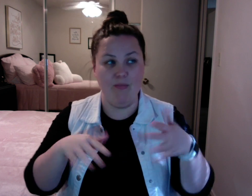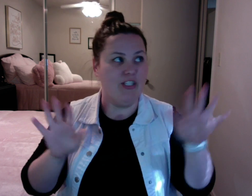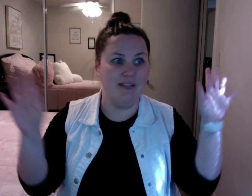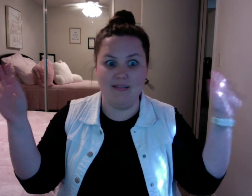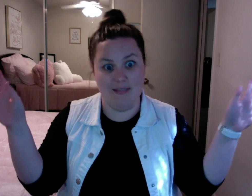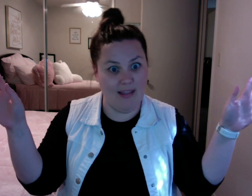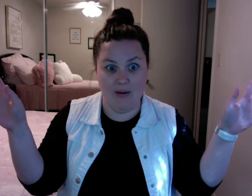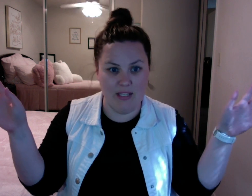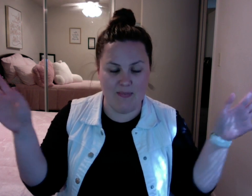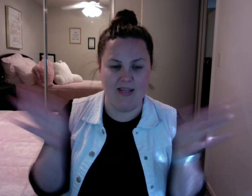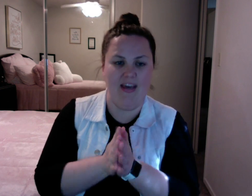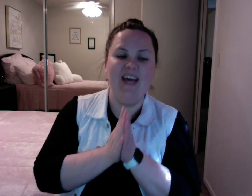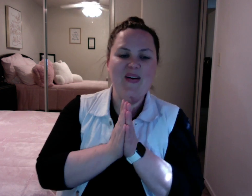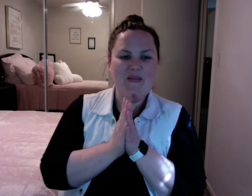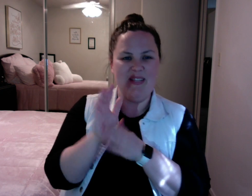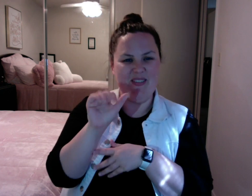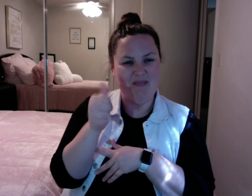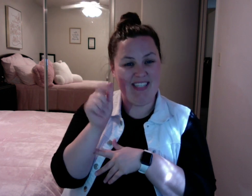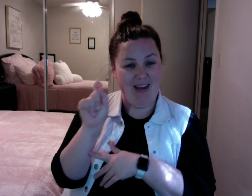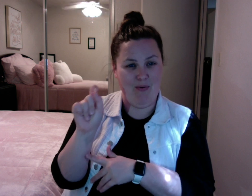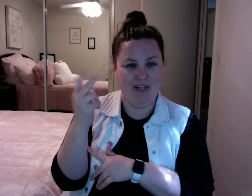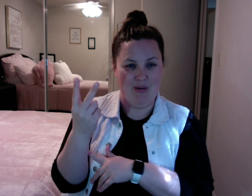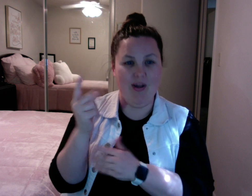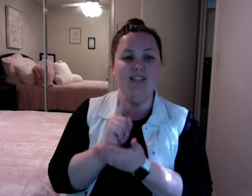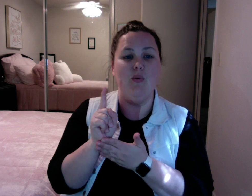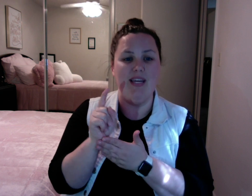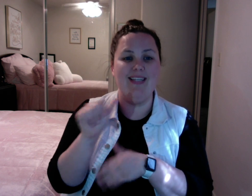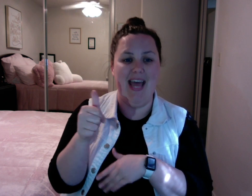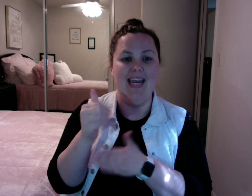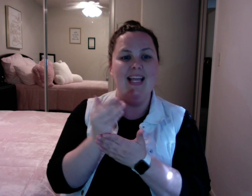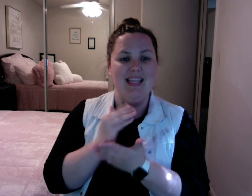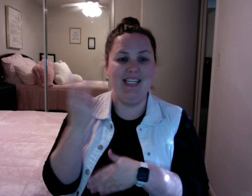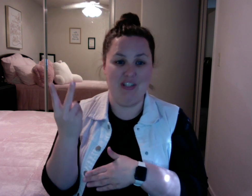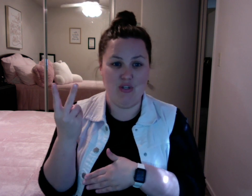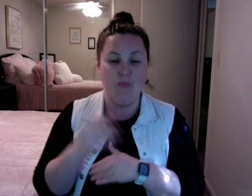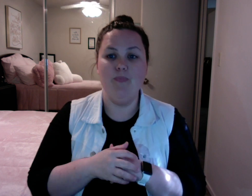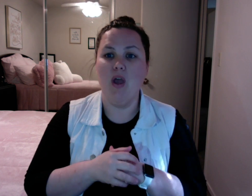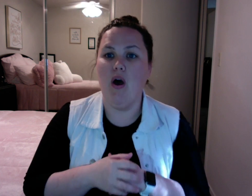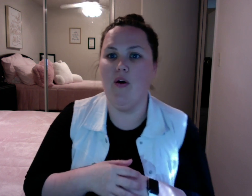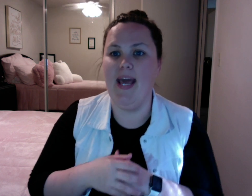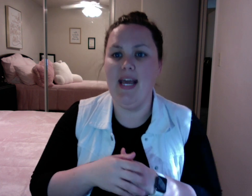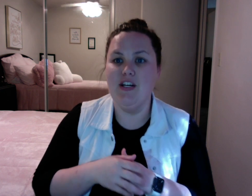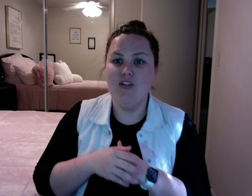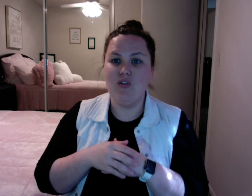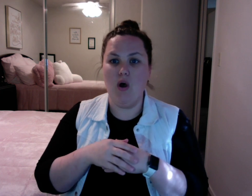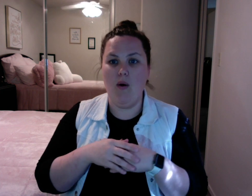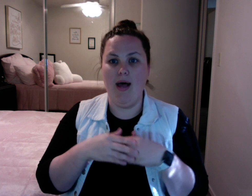which is nothing really specific. But this would be 10.2, okay? So week 10, lesson 2. Okay? So